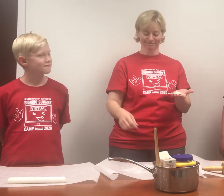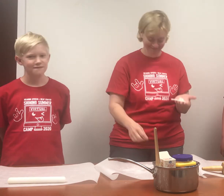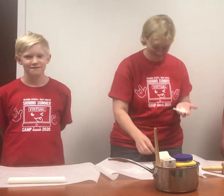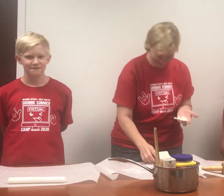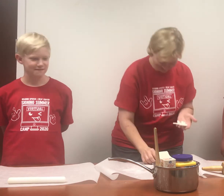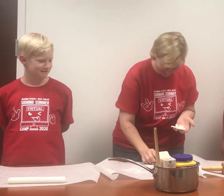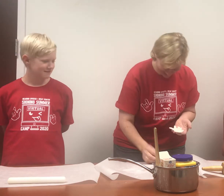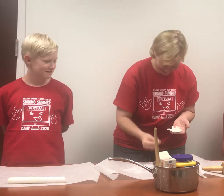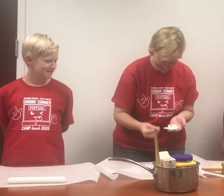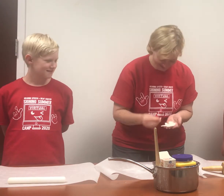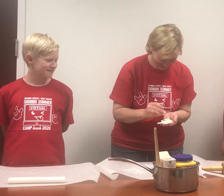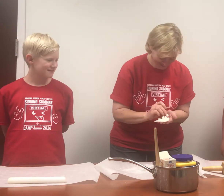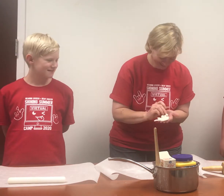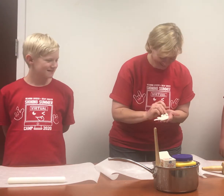Oop, my finger broke.